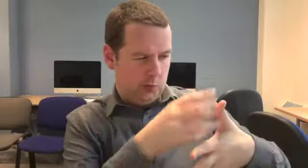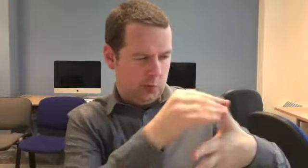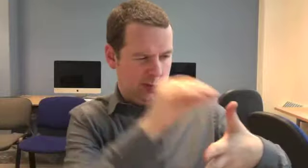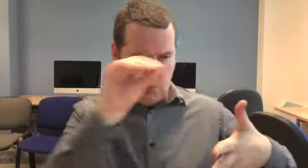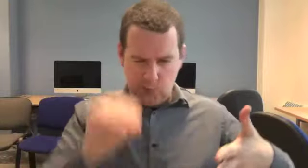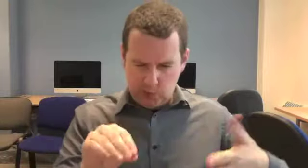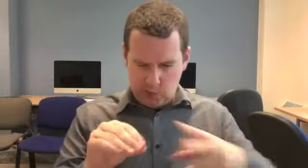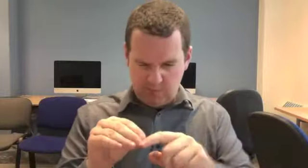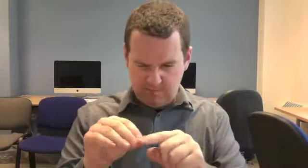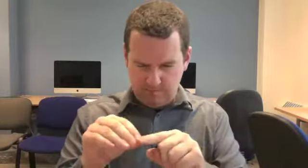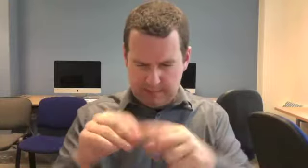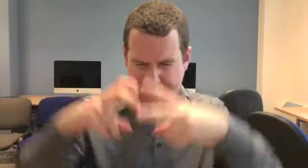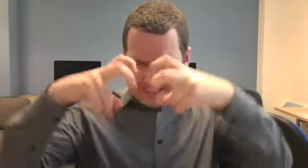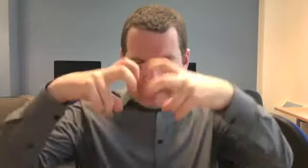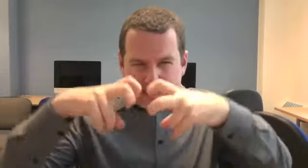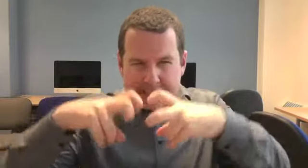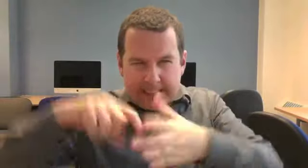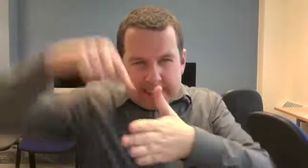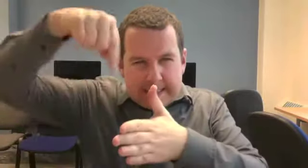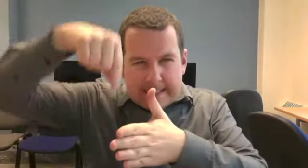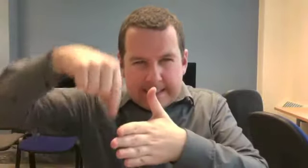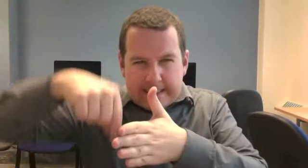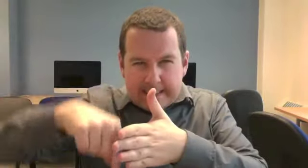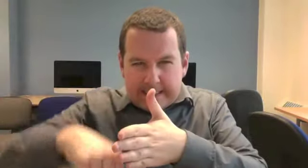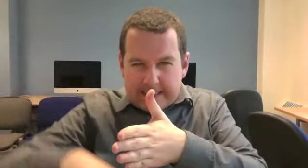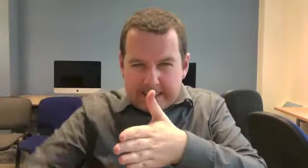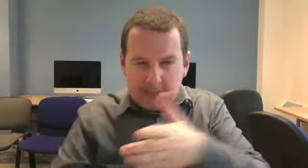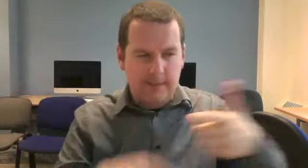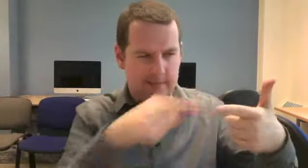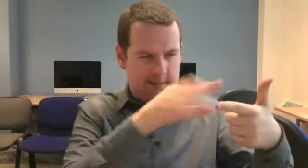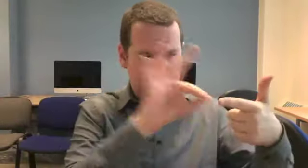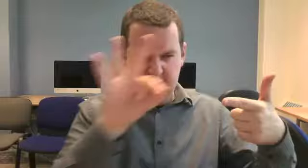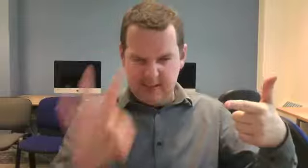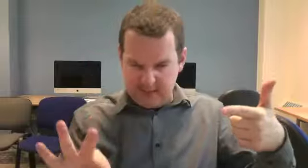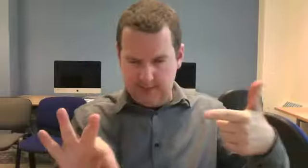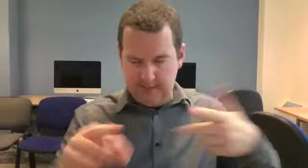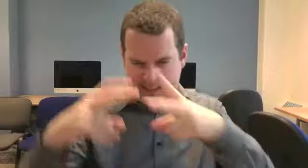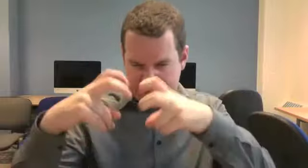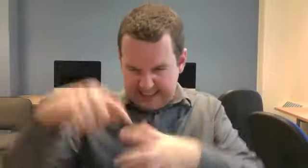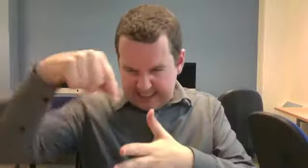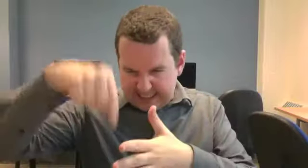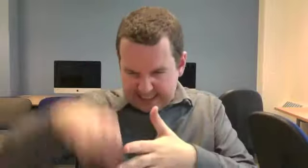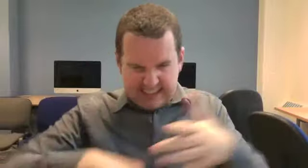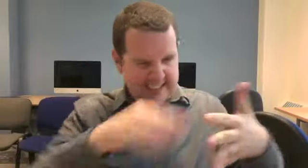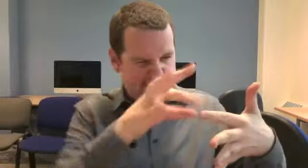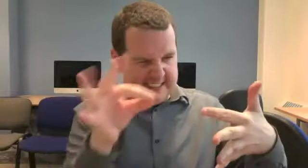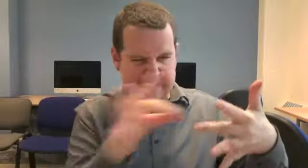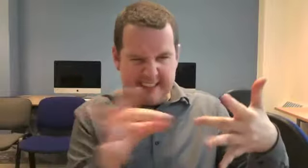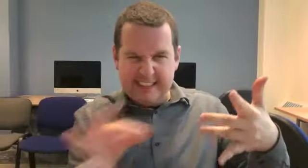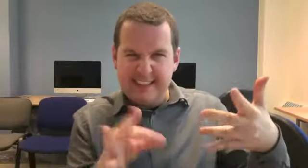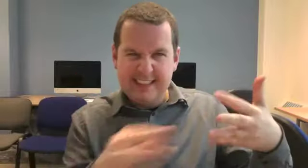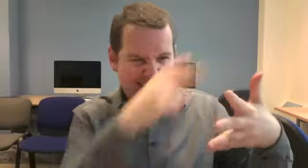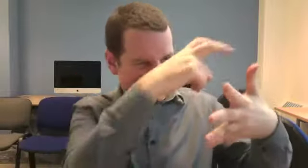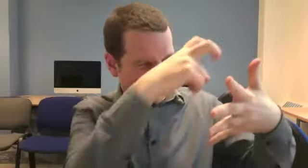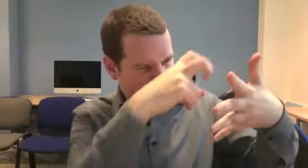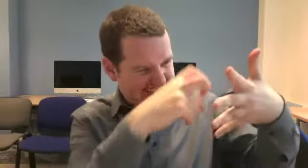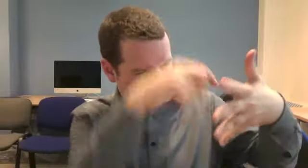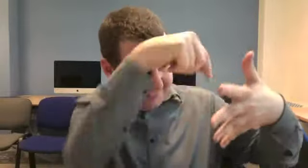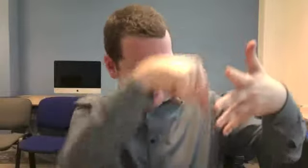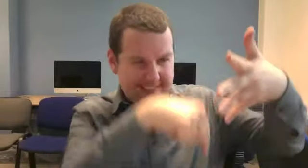be, I suppose, put under the microscope and subjected to some really in-depth analysis. I'm going to have to dissect all these